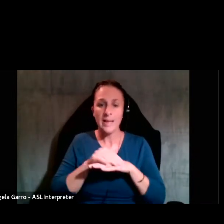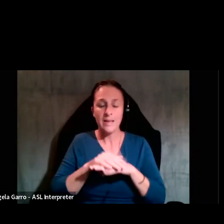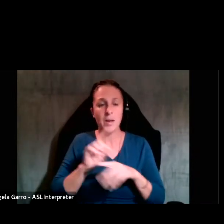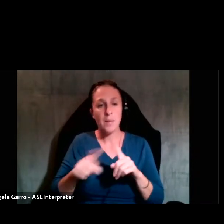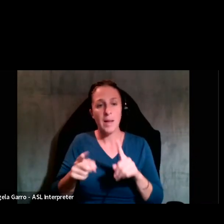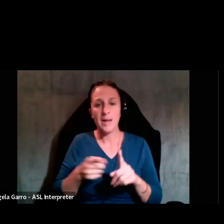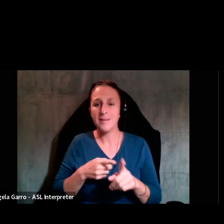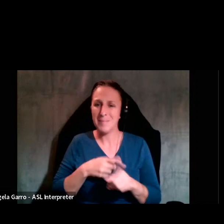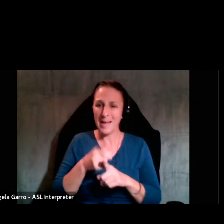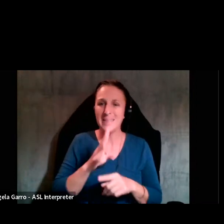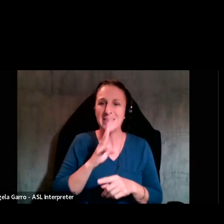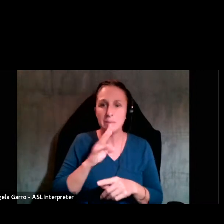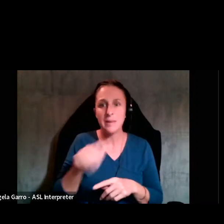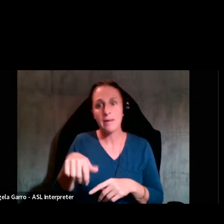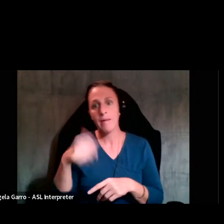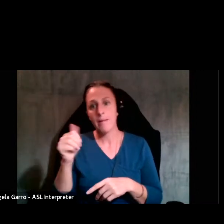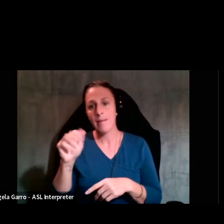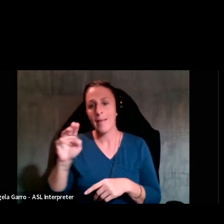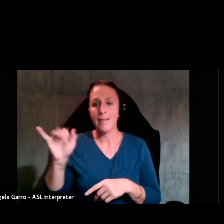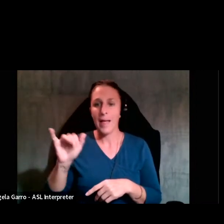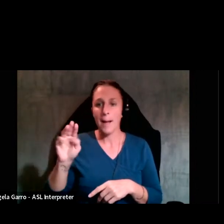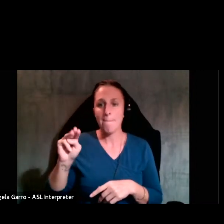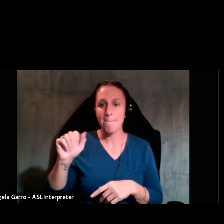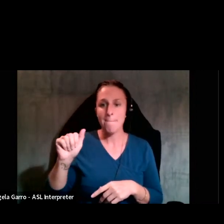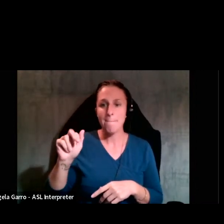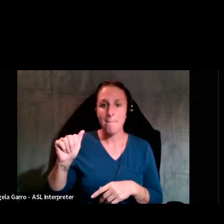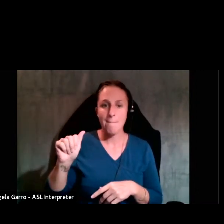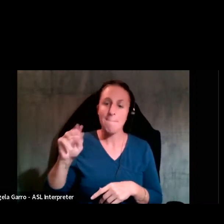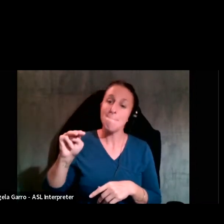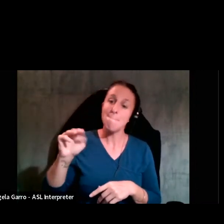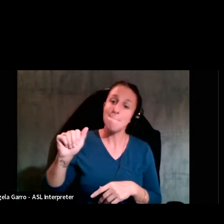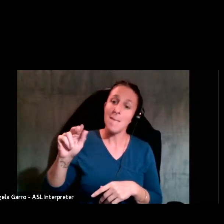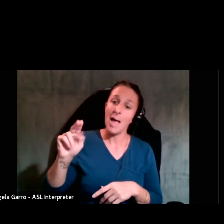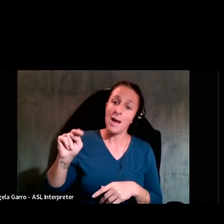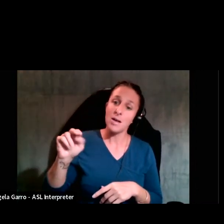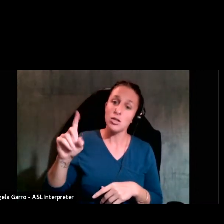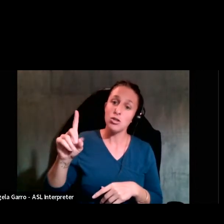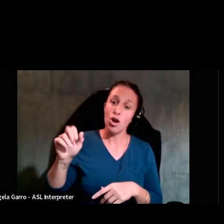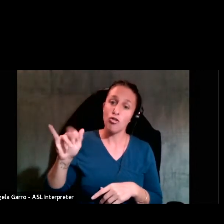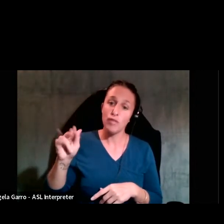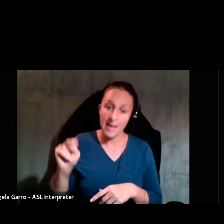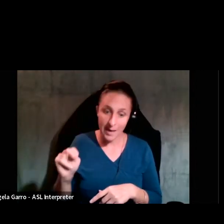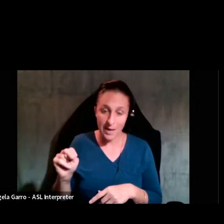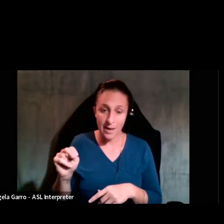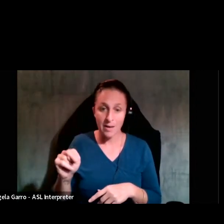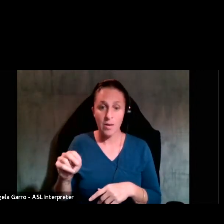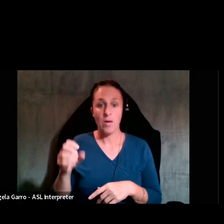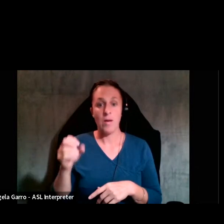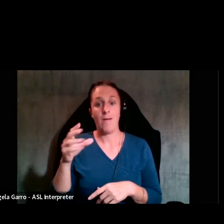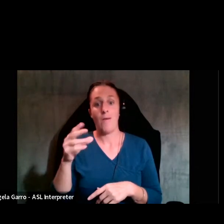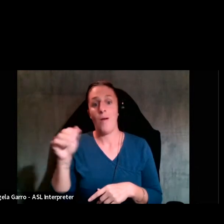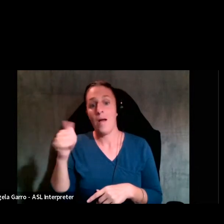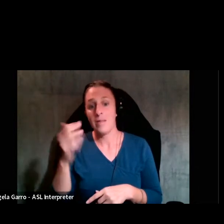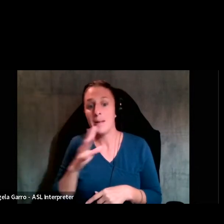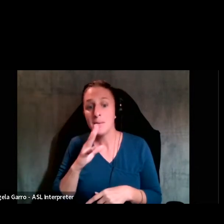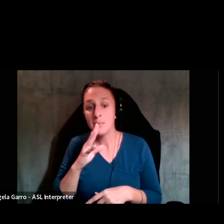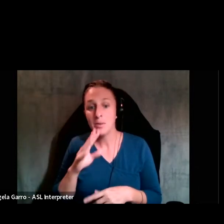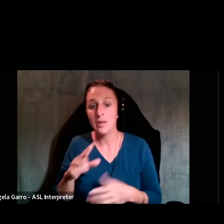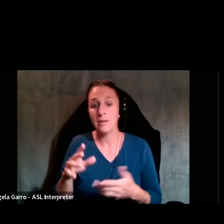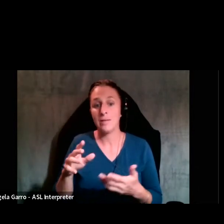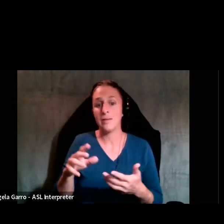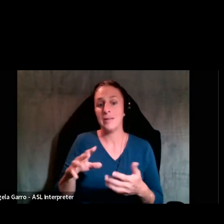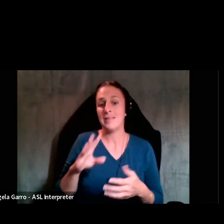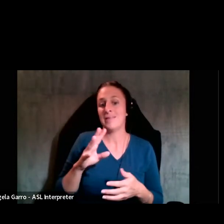like other languages like Chinese, like Mandarin. And I know some people who speak just Tagalog, and that ELD